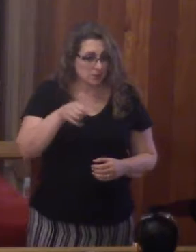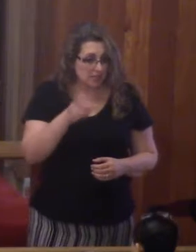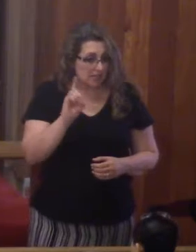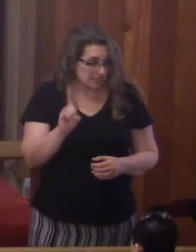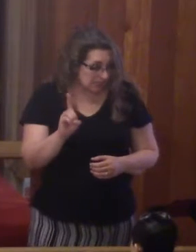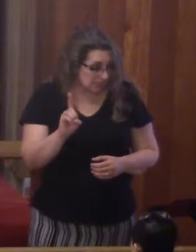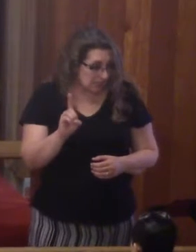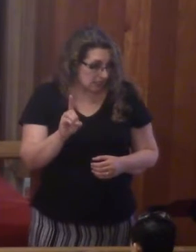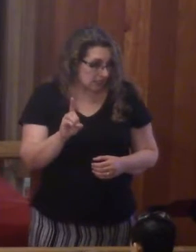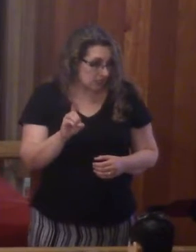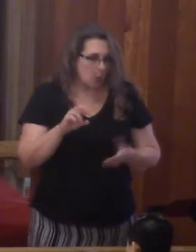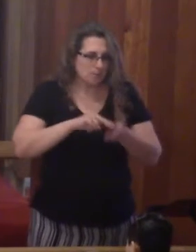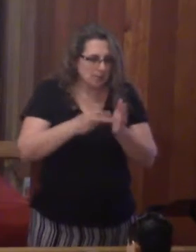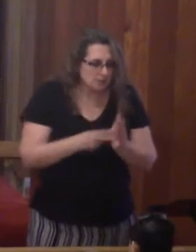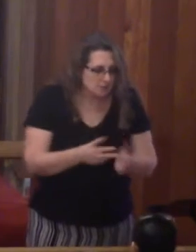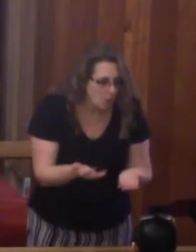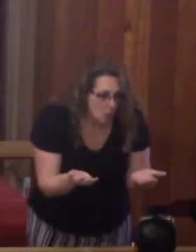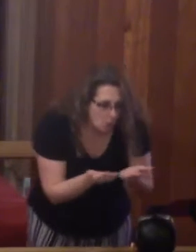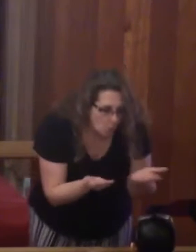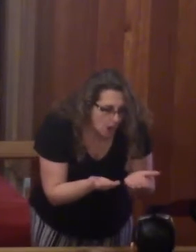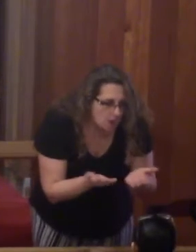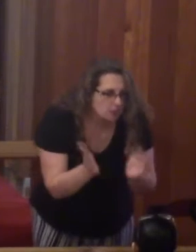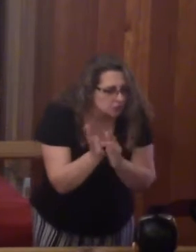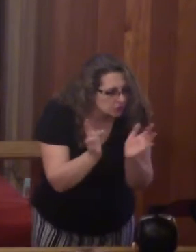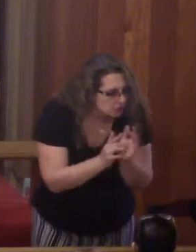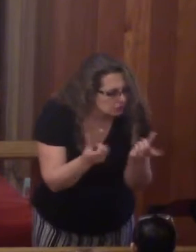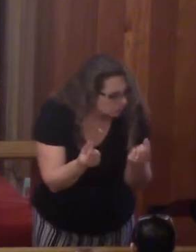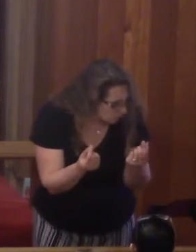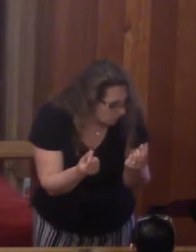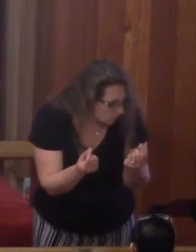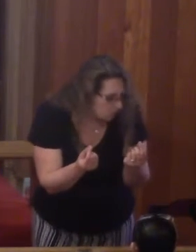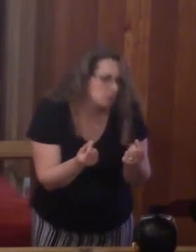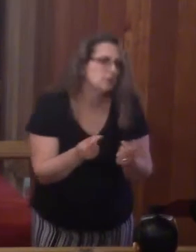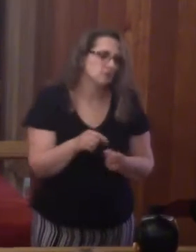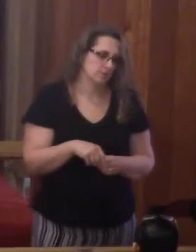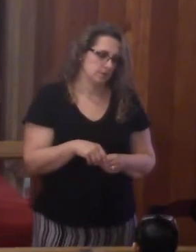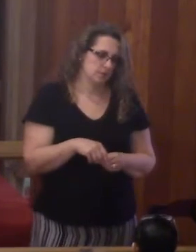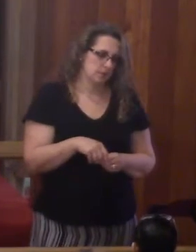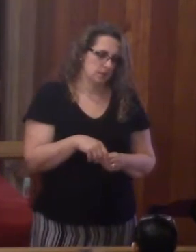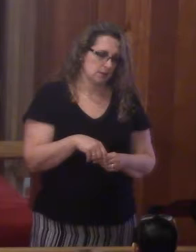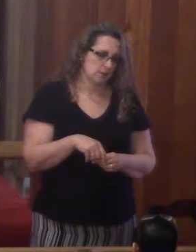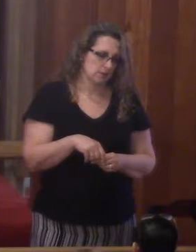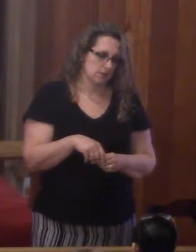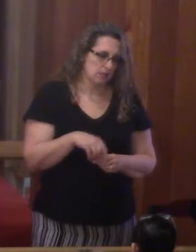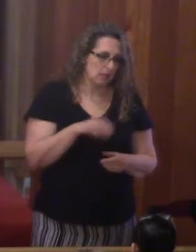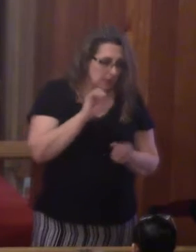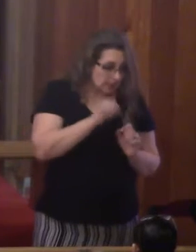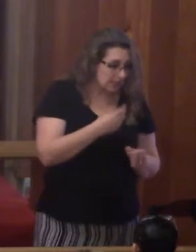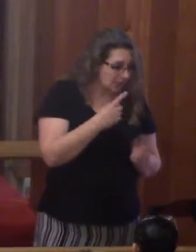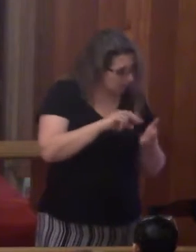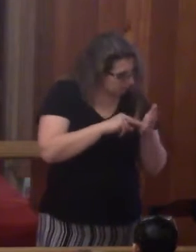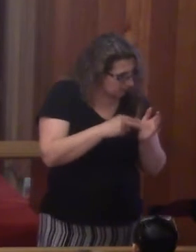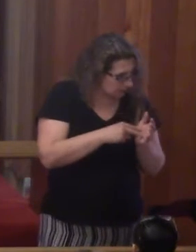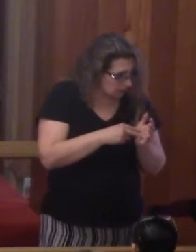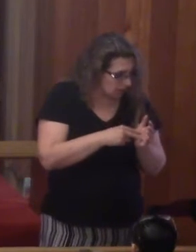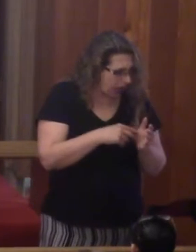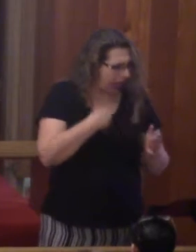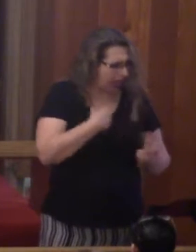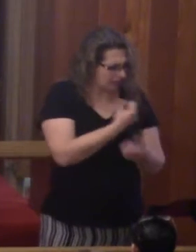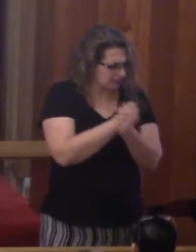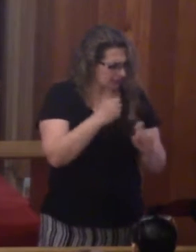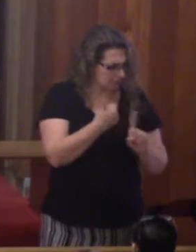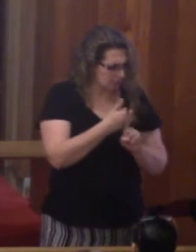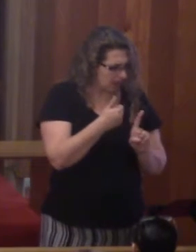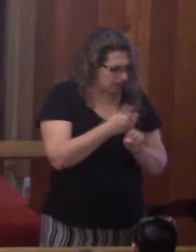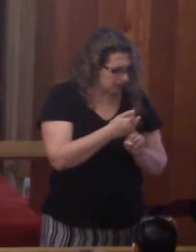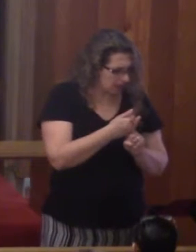As I can save myself by being a good person? Yeah. But it also throws out the reality that Christ